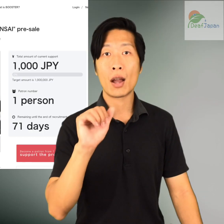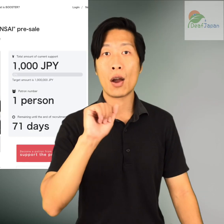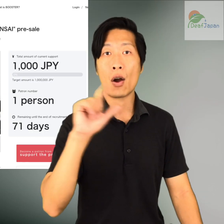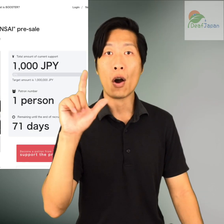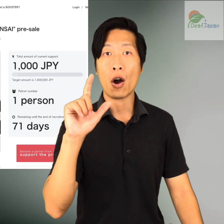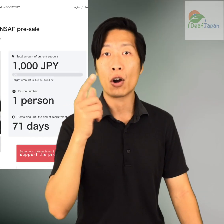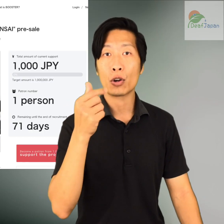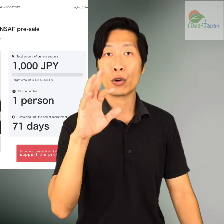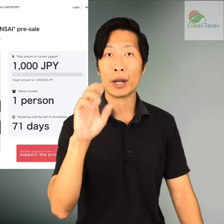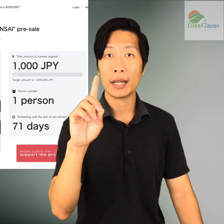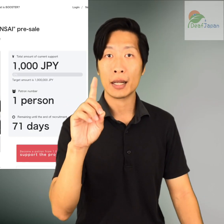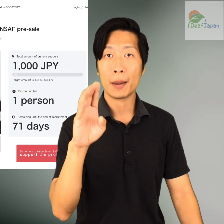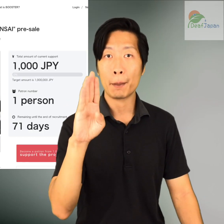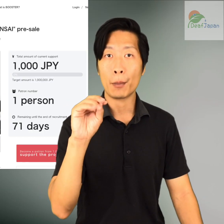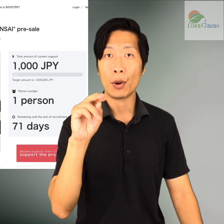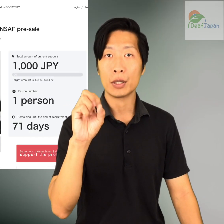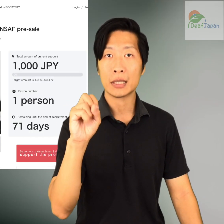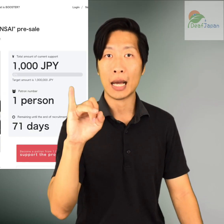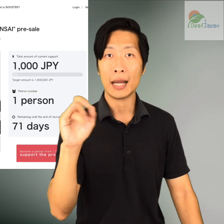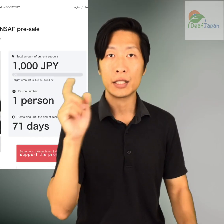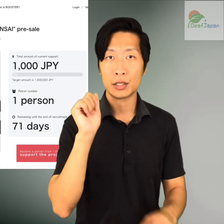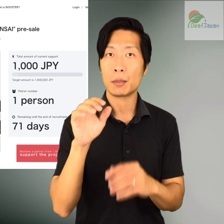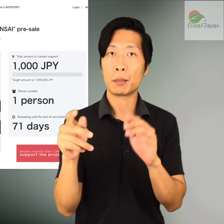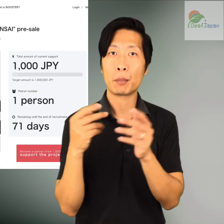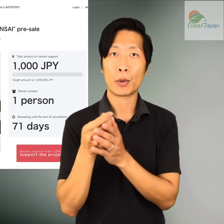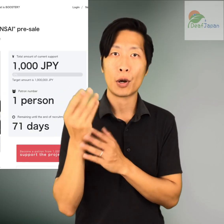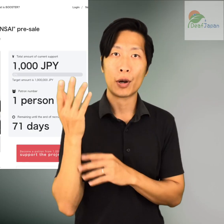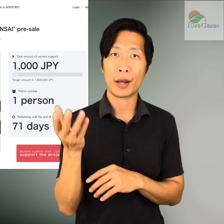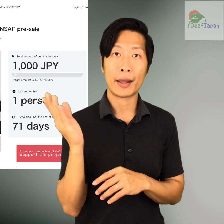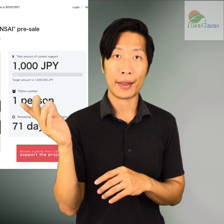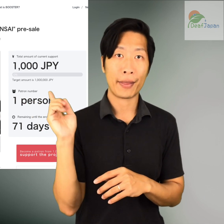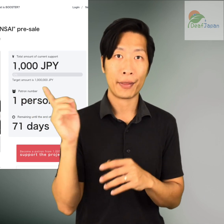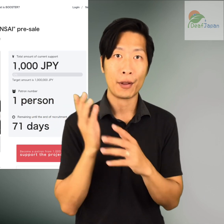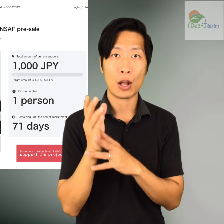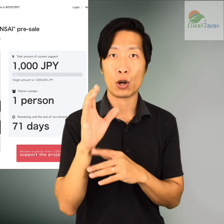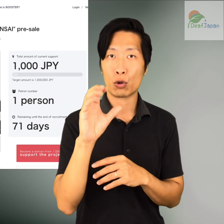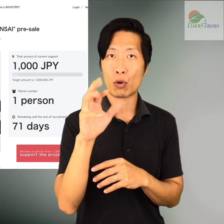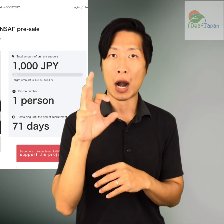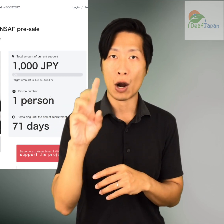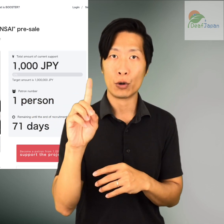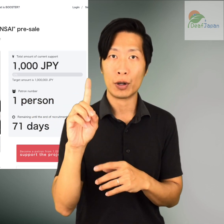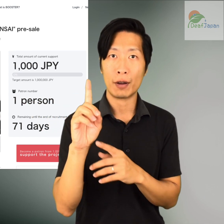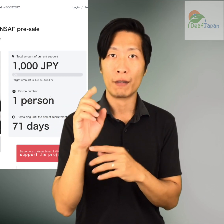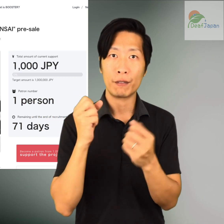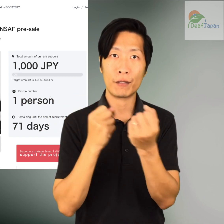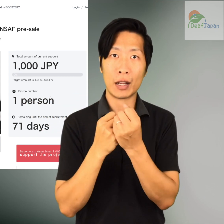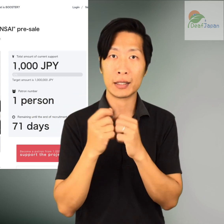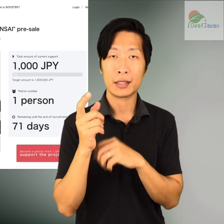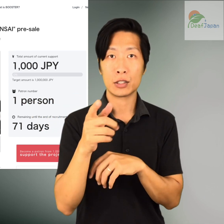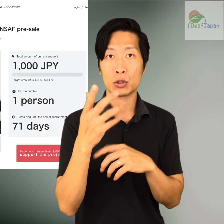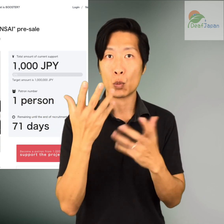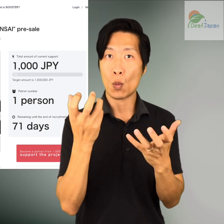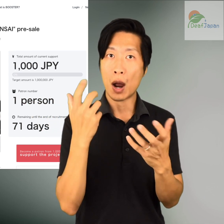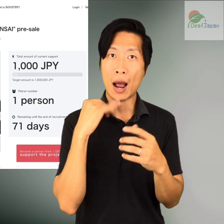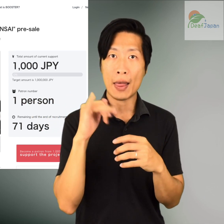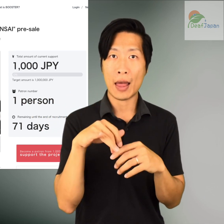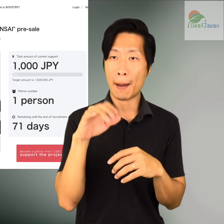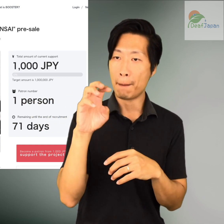All grid bonsai featured can be purchased online through the Japanese crowdfunding website here. If you are trying